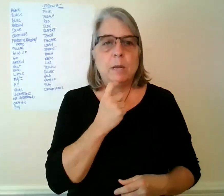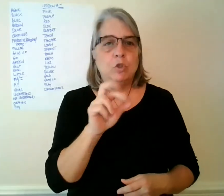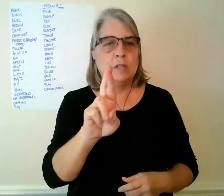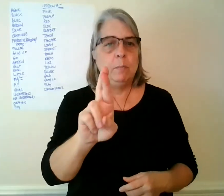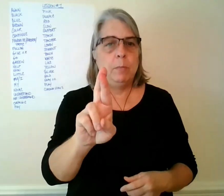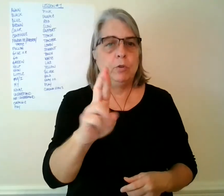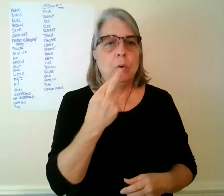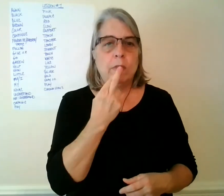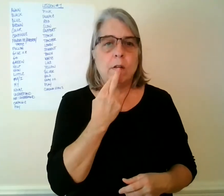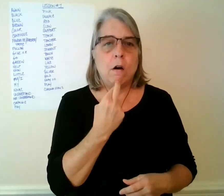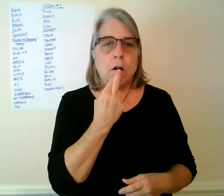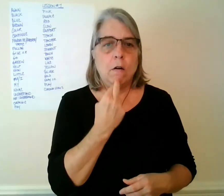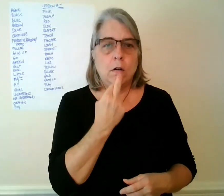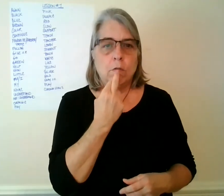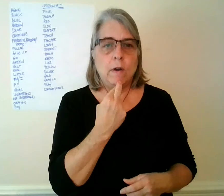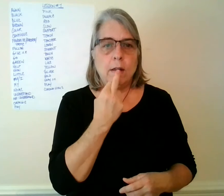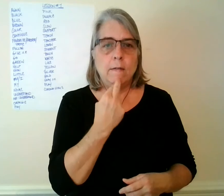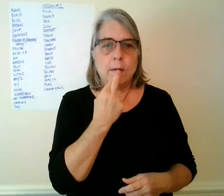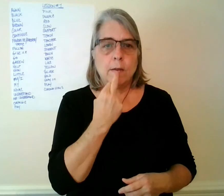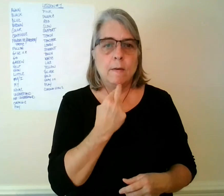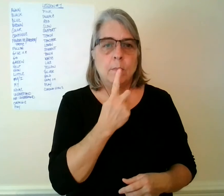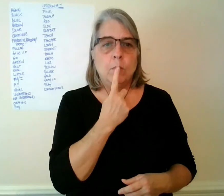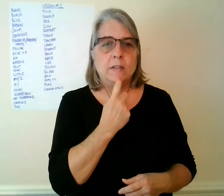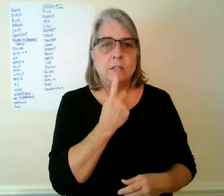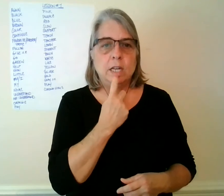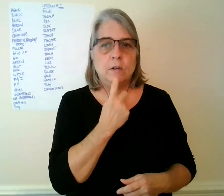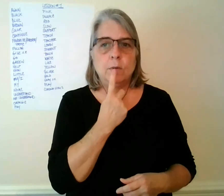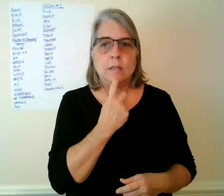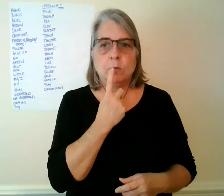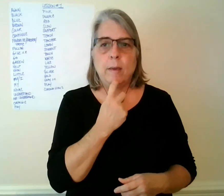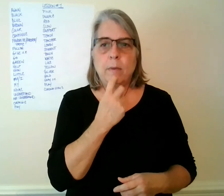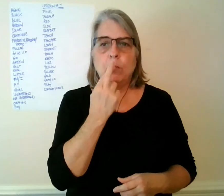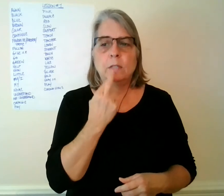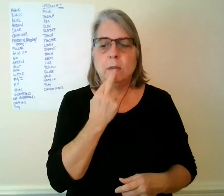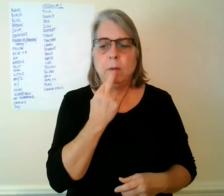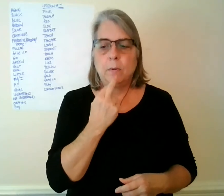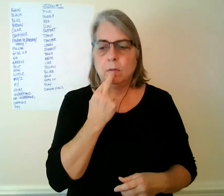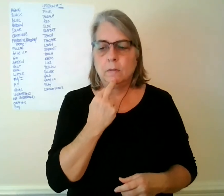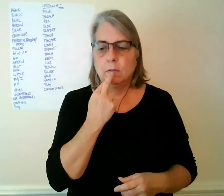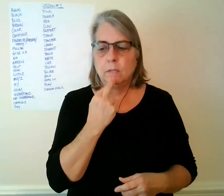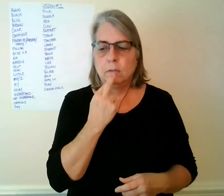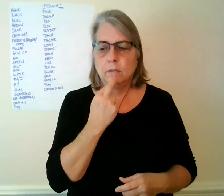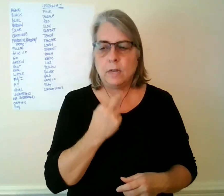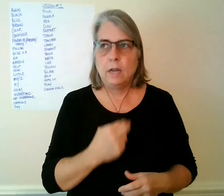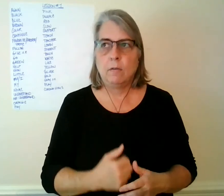Sometimes you'll see people do it with an R, red. We just tend to do it this way, but you will see people signing